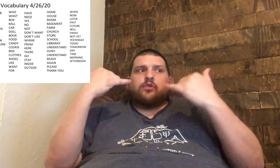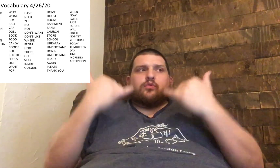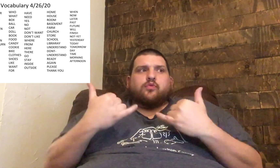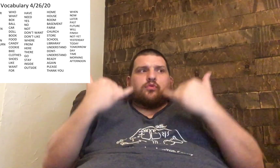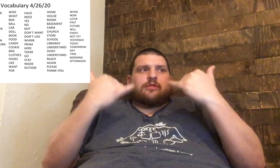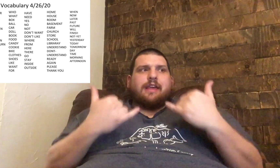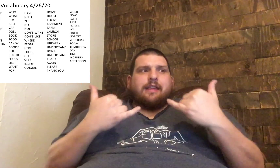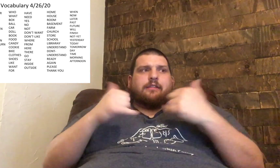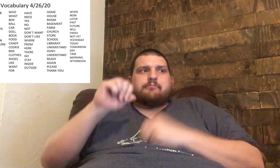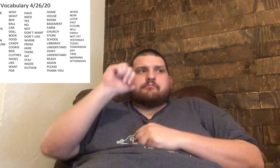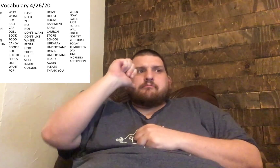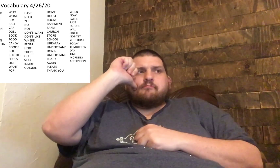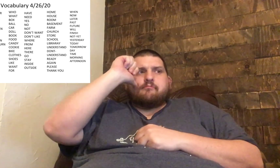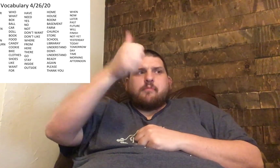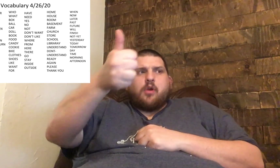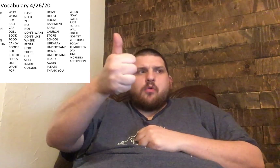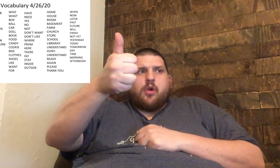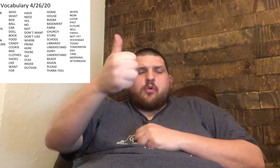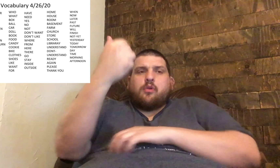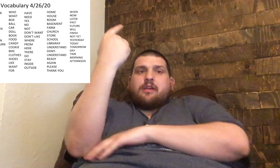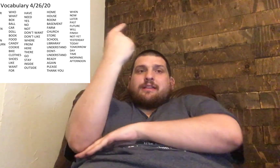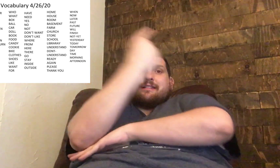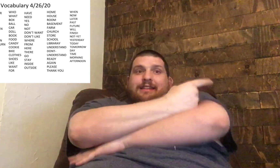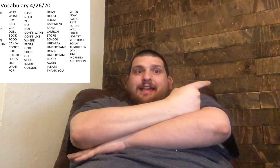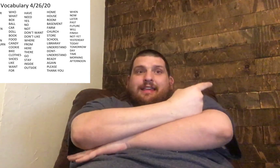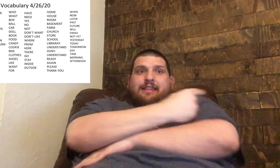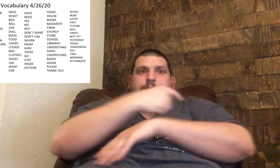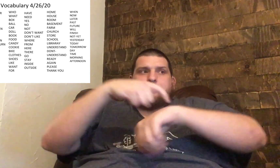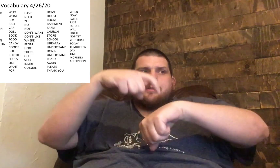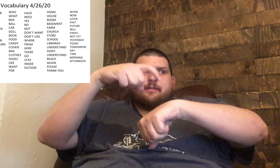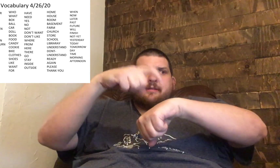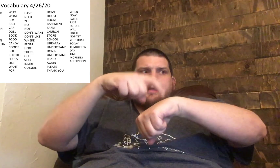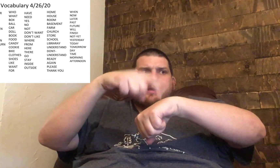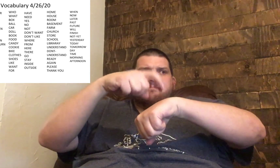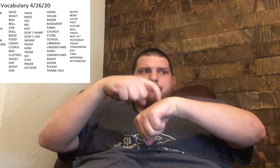yesterday, today, tomorrow, day,